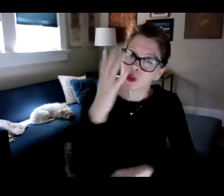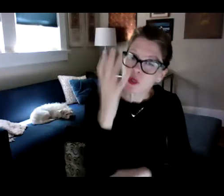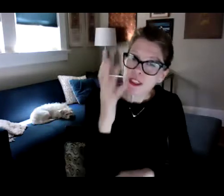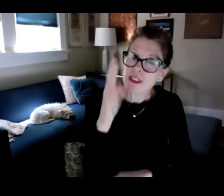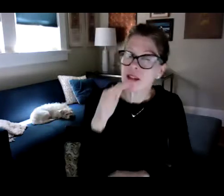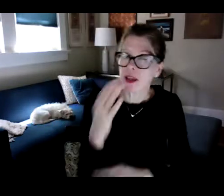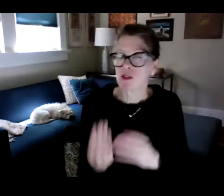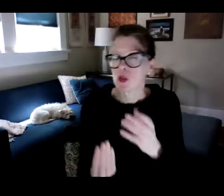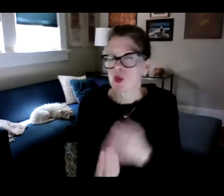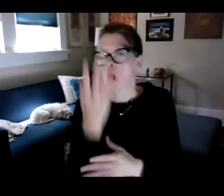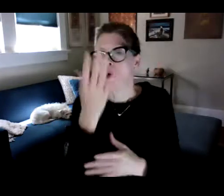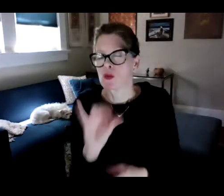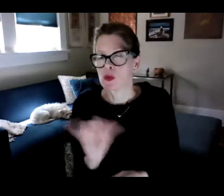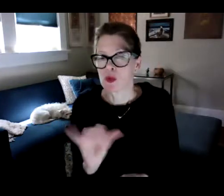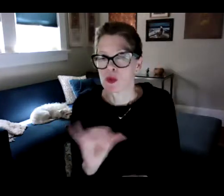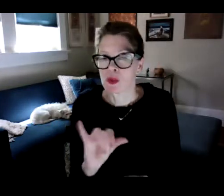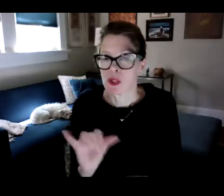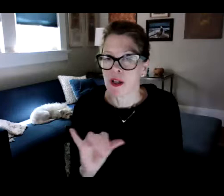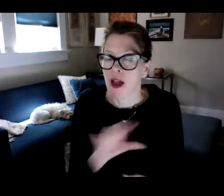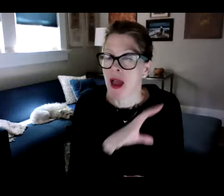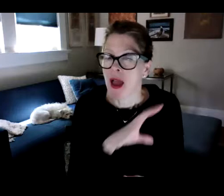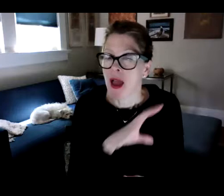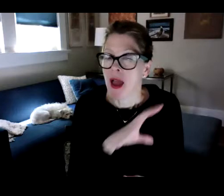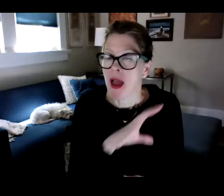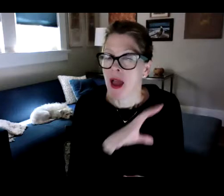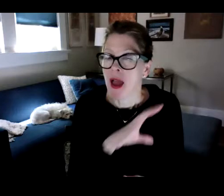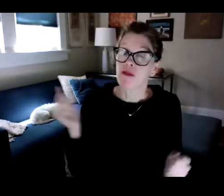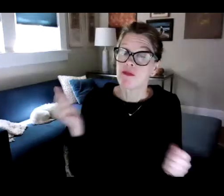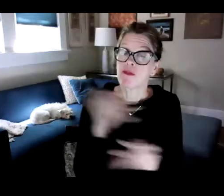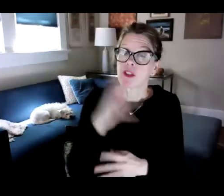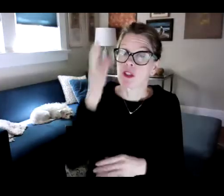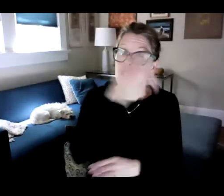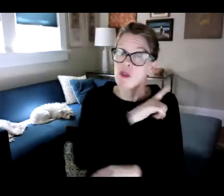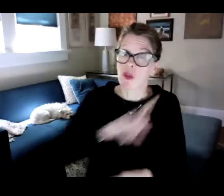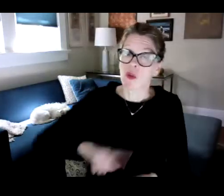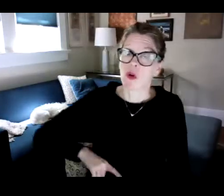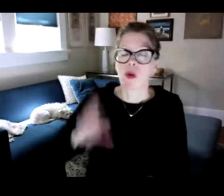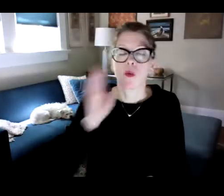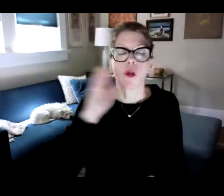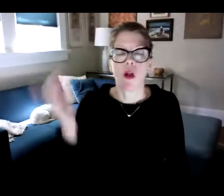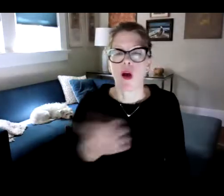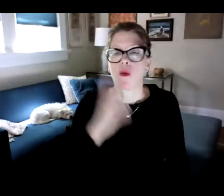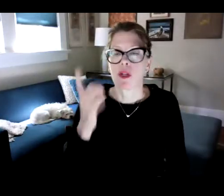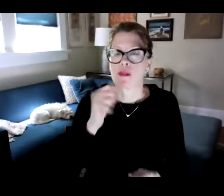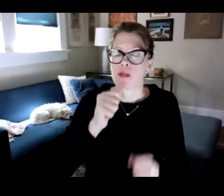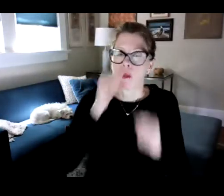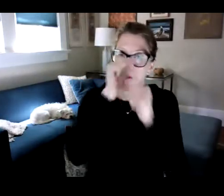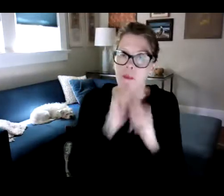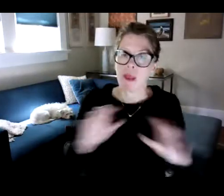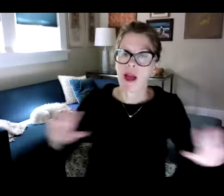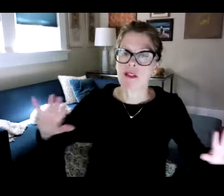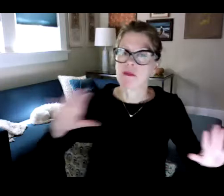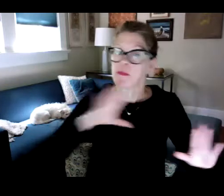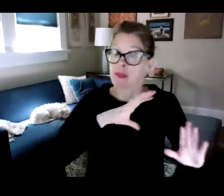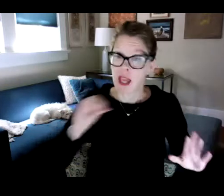Lord shall thus indeed be blessed. The Lord bless you from Zion, and may you see the prosperity